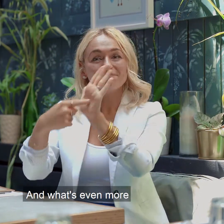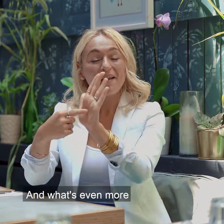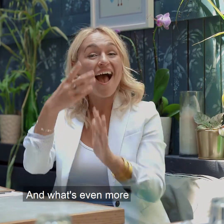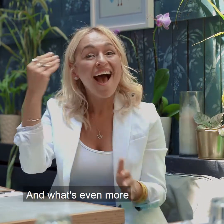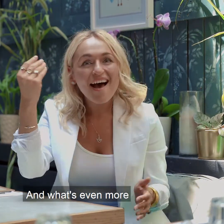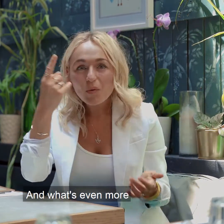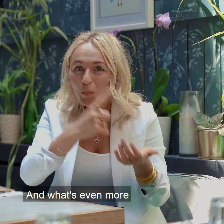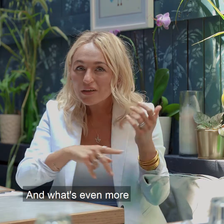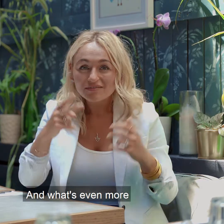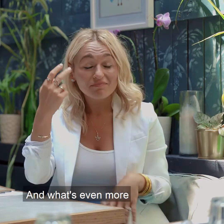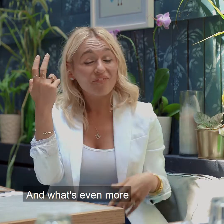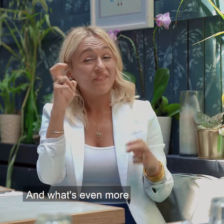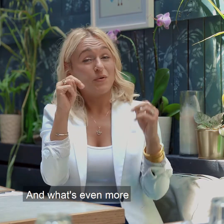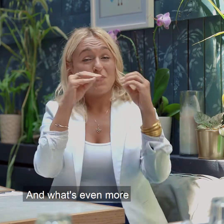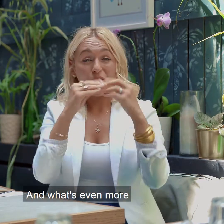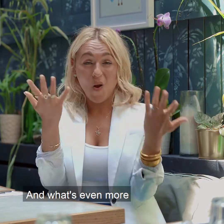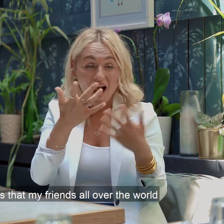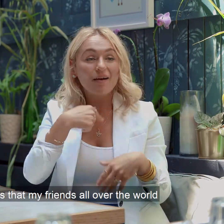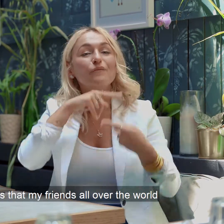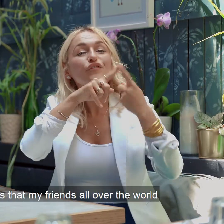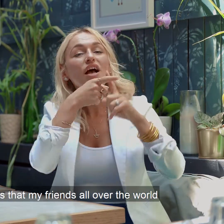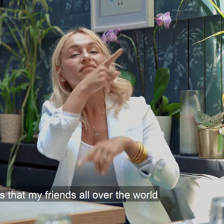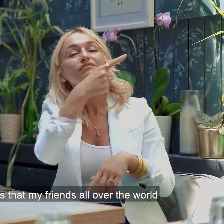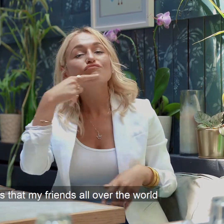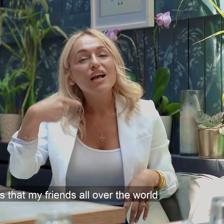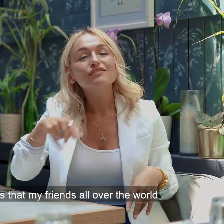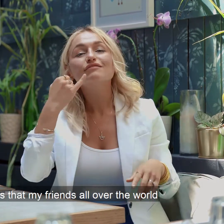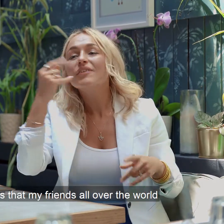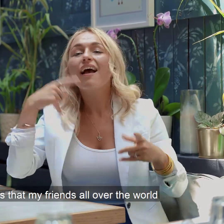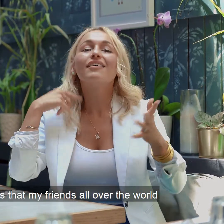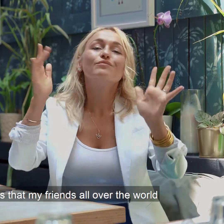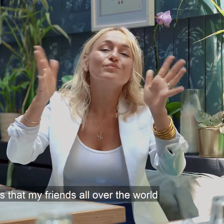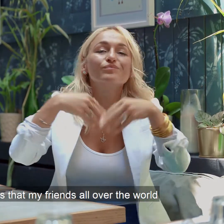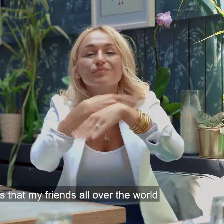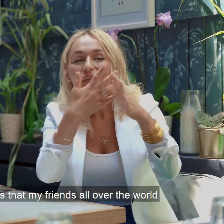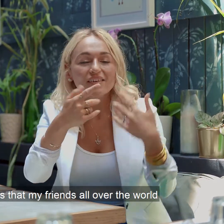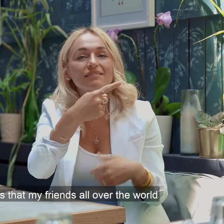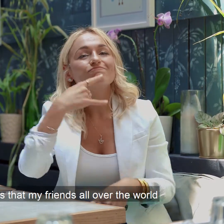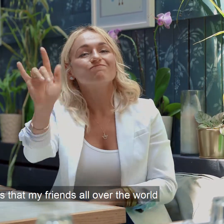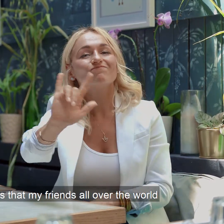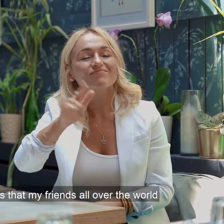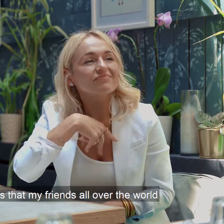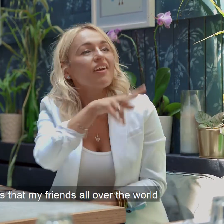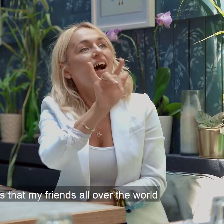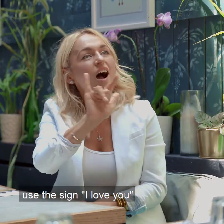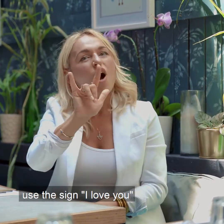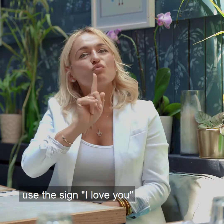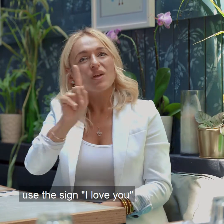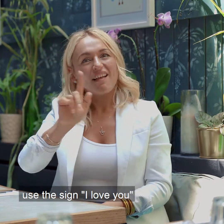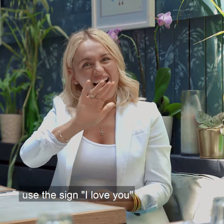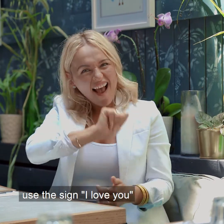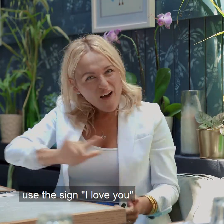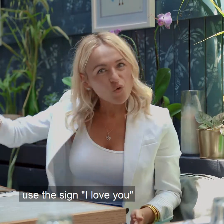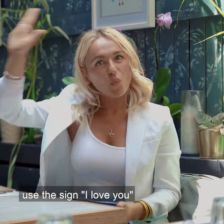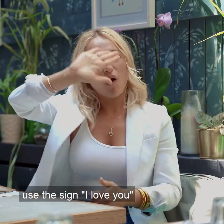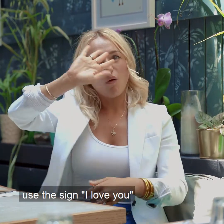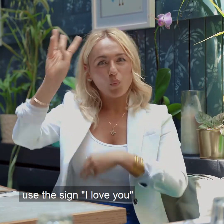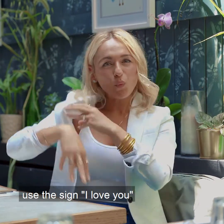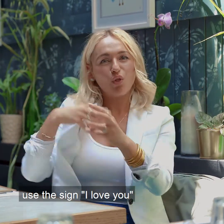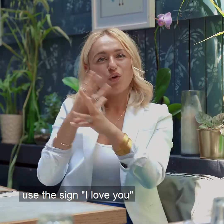And what's even more is that my friends all over the world use